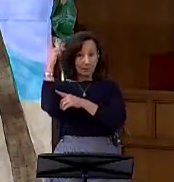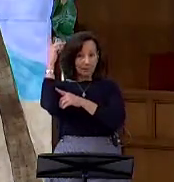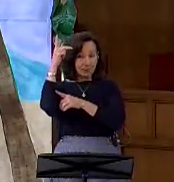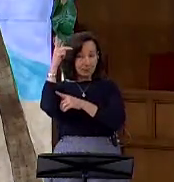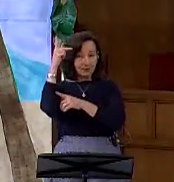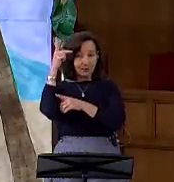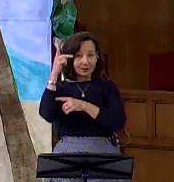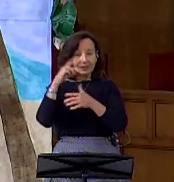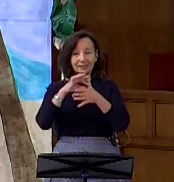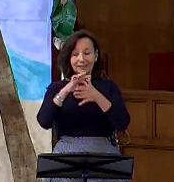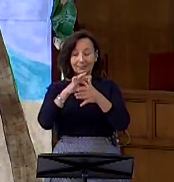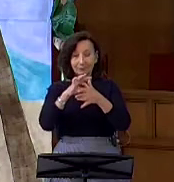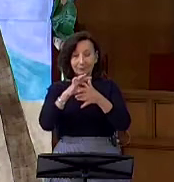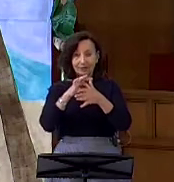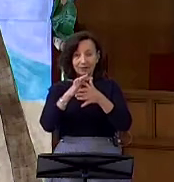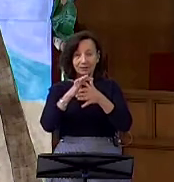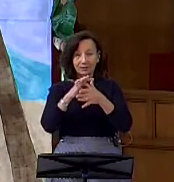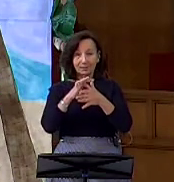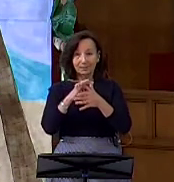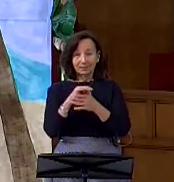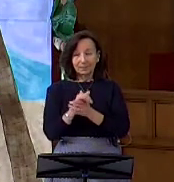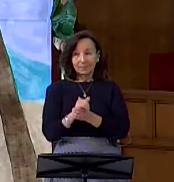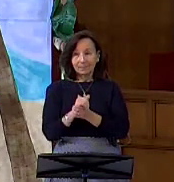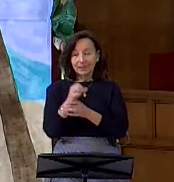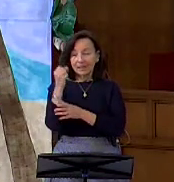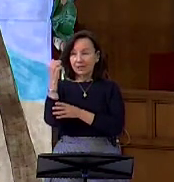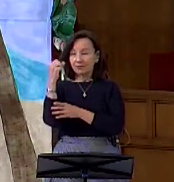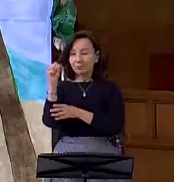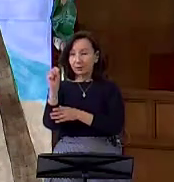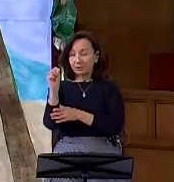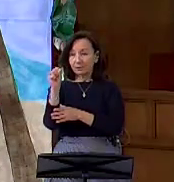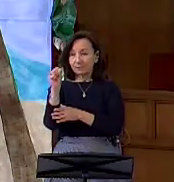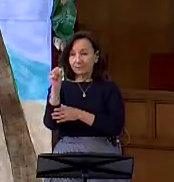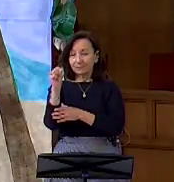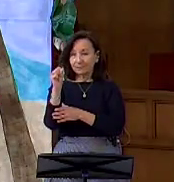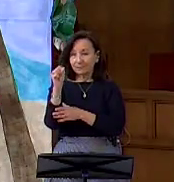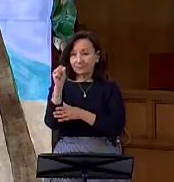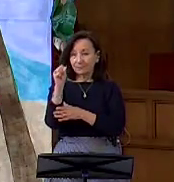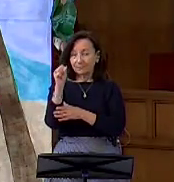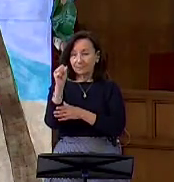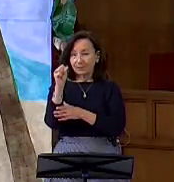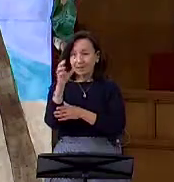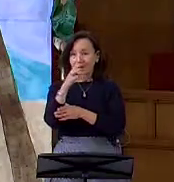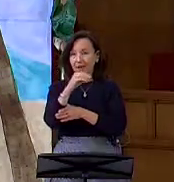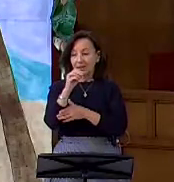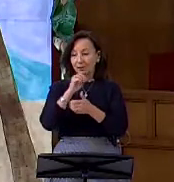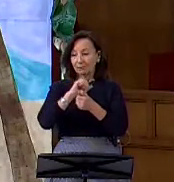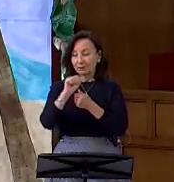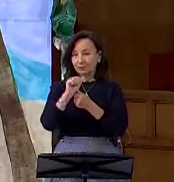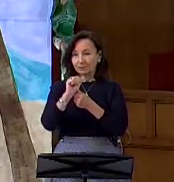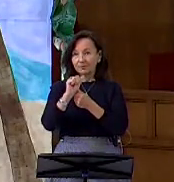the flesh is the rebellious and corruptible state of humankind.